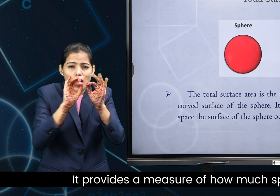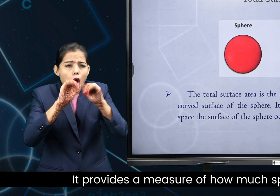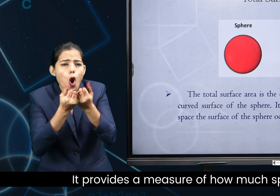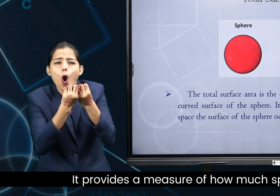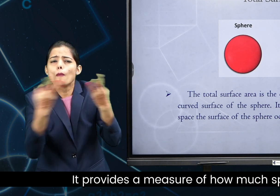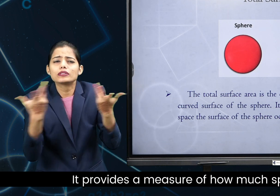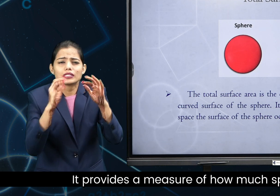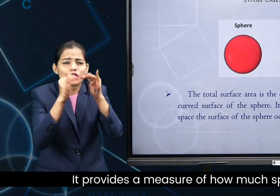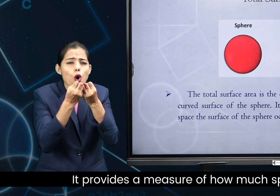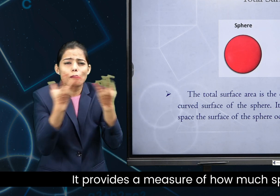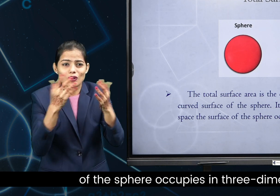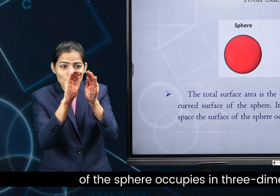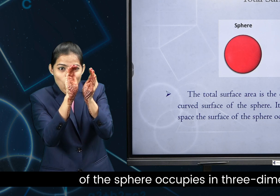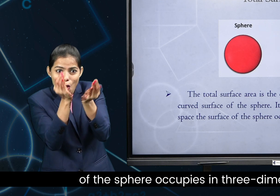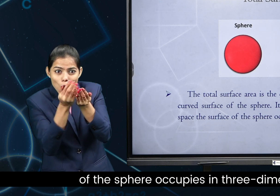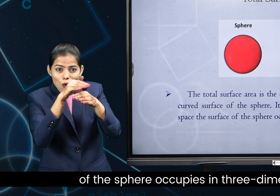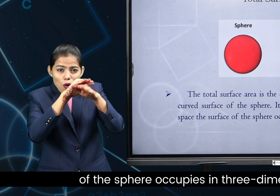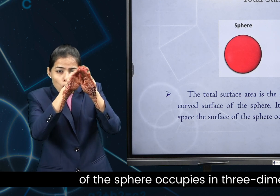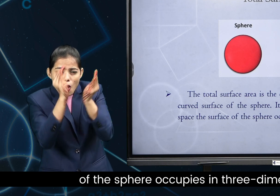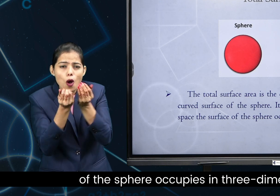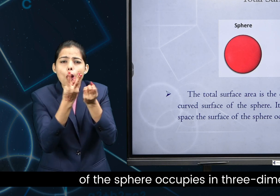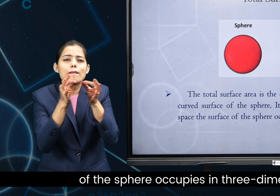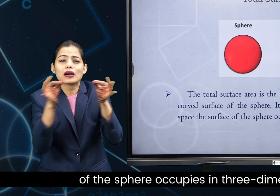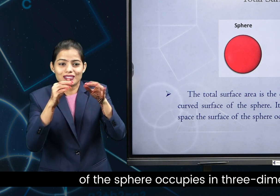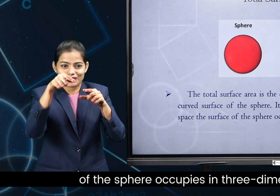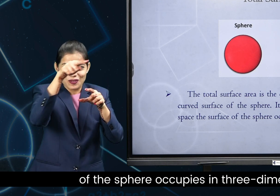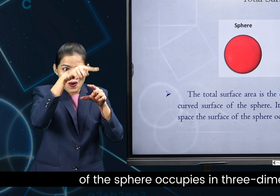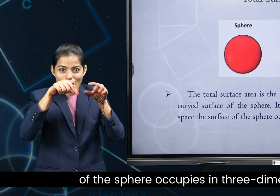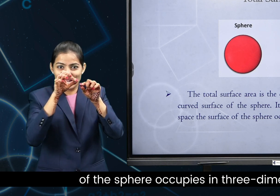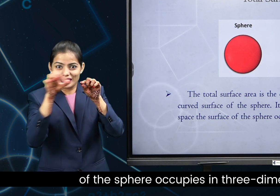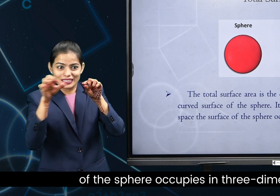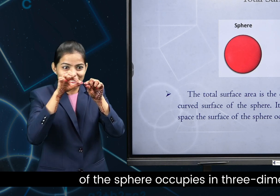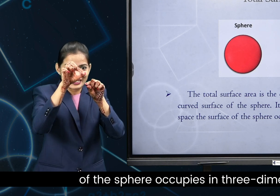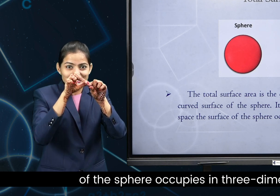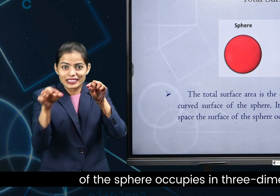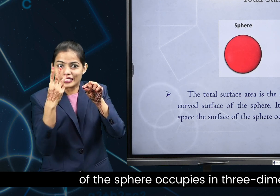much space the surface of the spheres occupies in three-dimensional space.